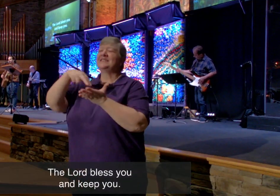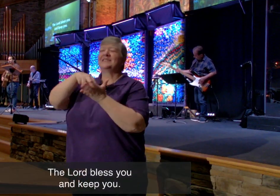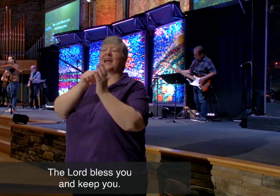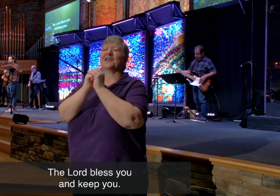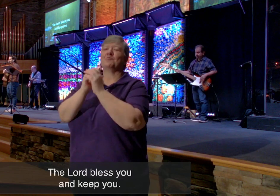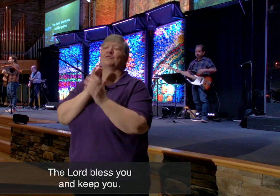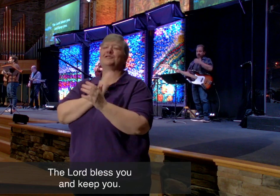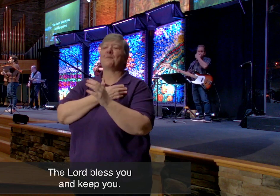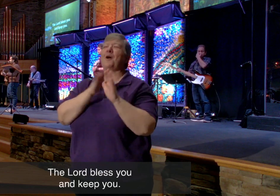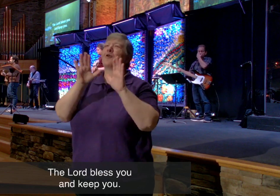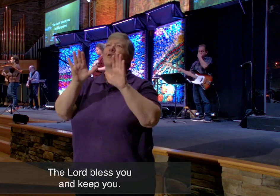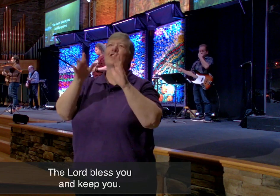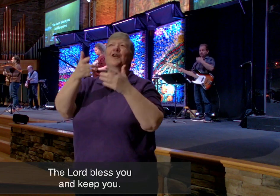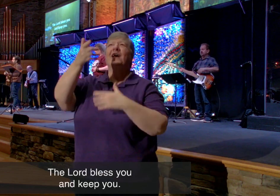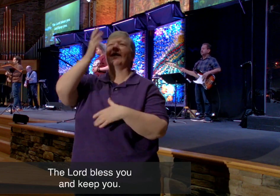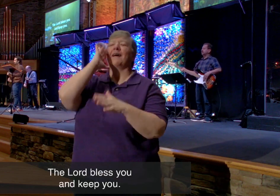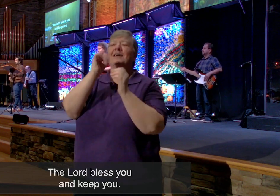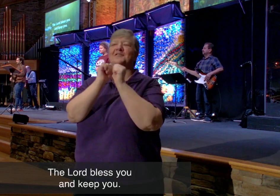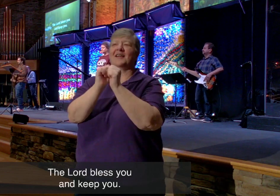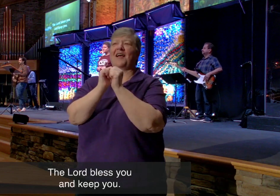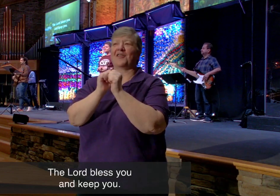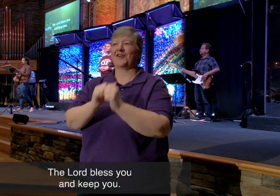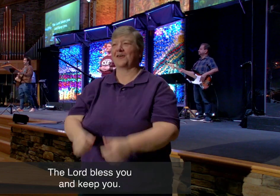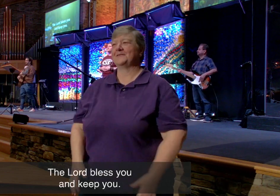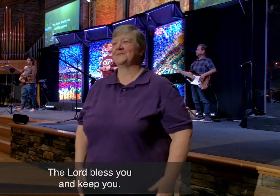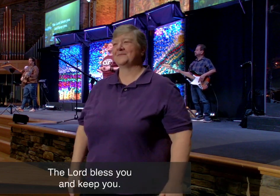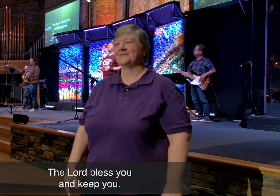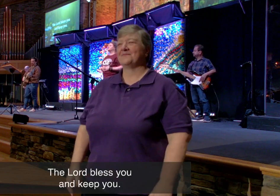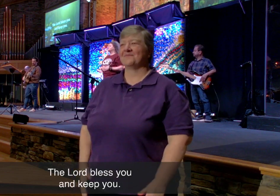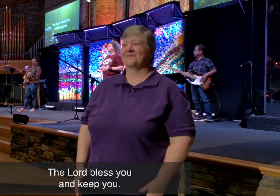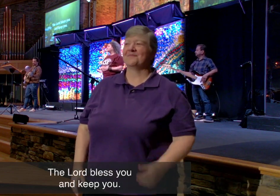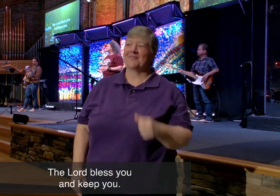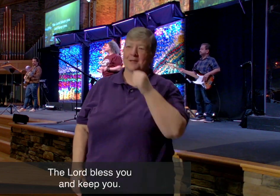Let's stand and worship our great God together.